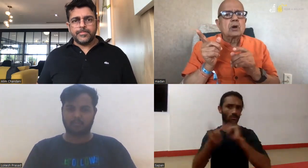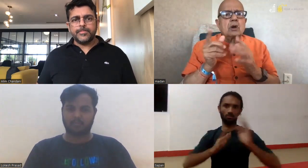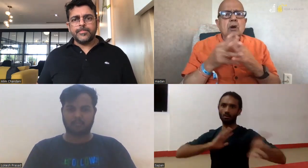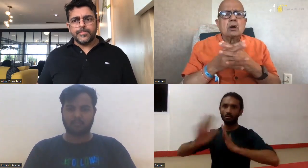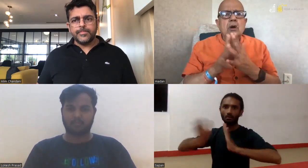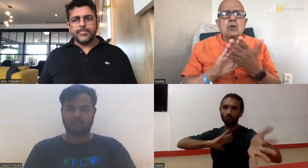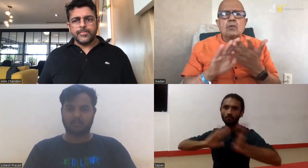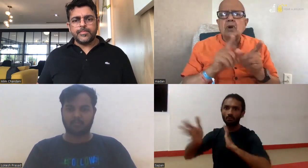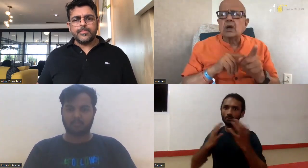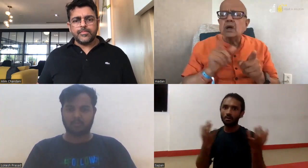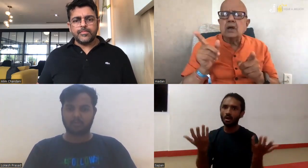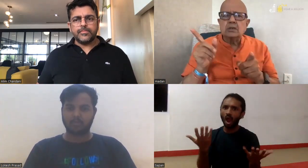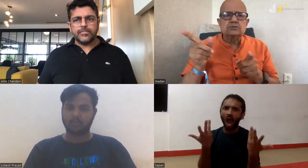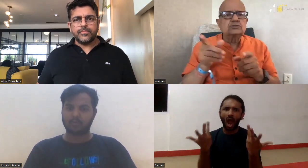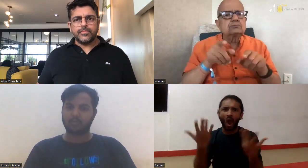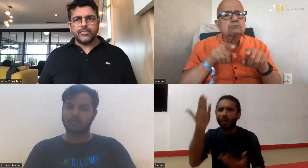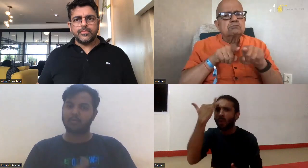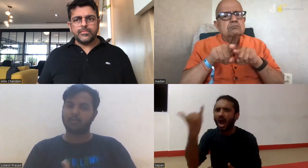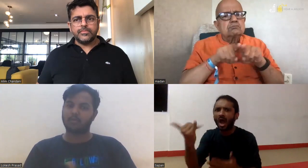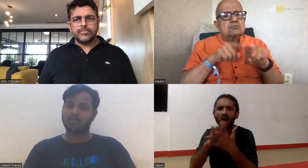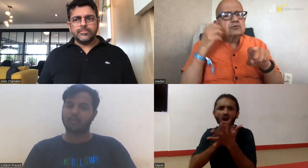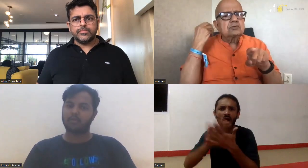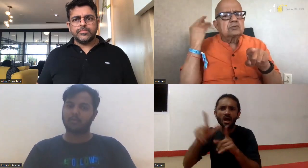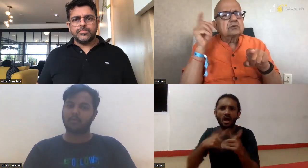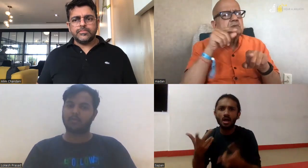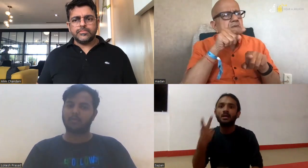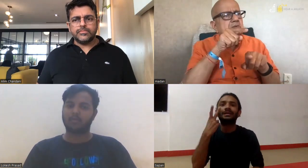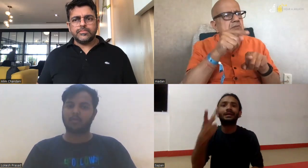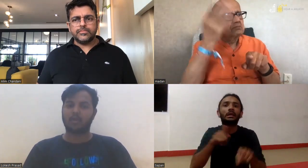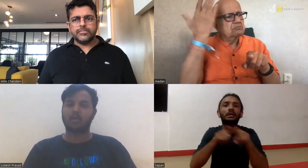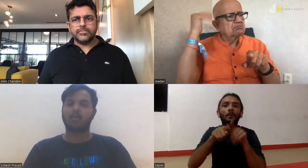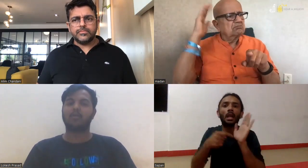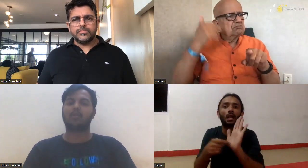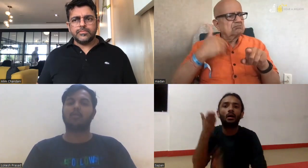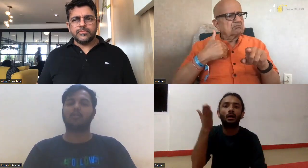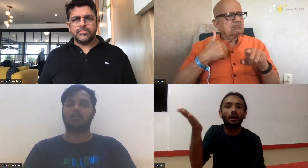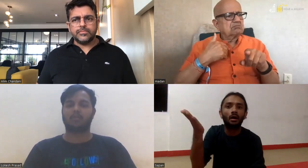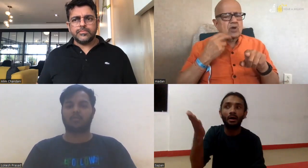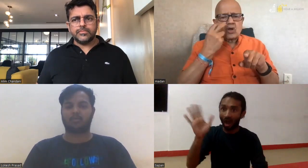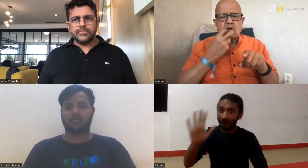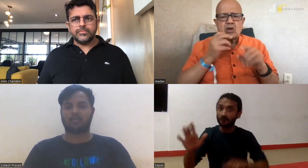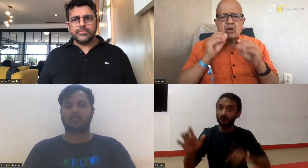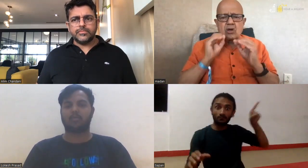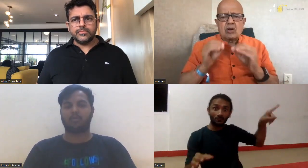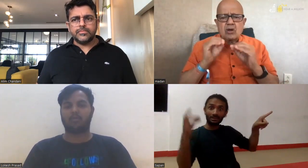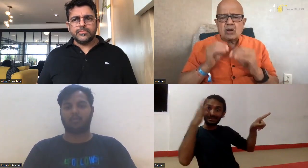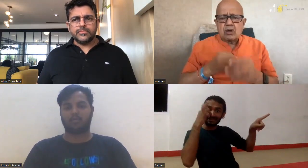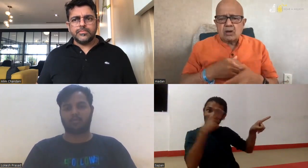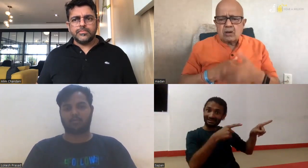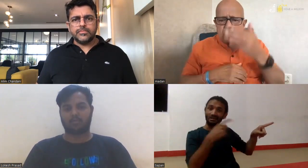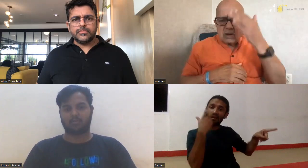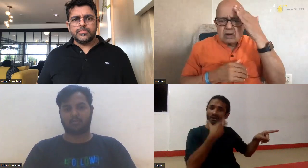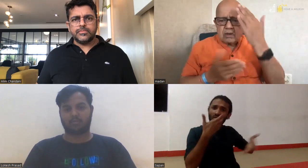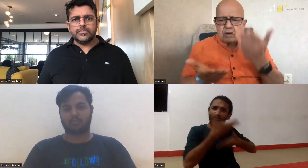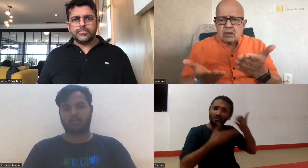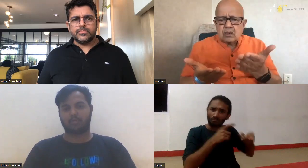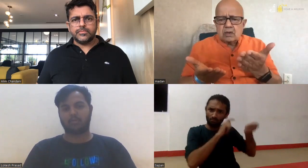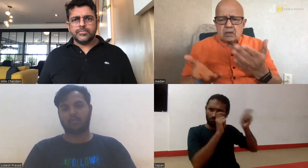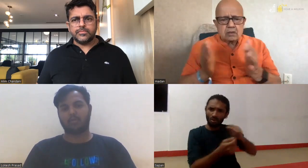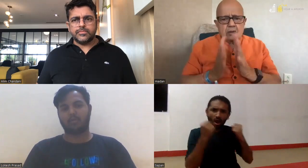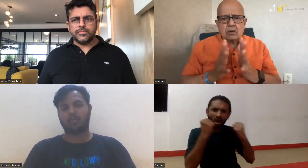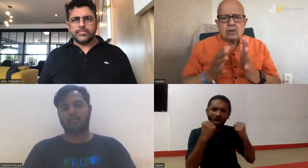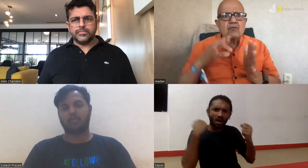really recognize what's happening. So a lot of deaf people are scared at that time that teachers would take them for granted and not really respect them, or tell